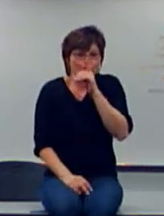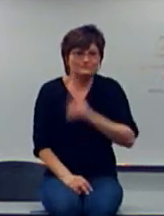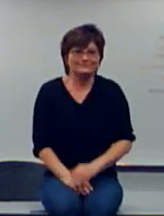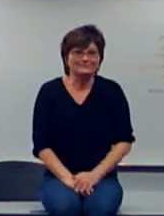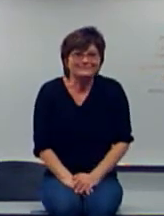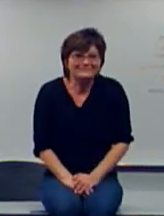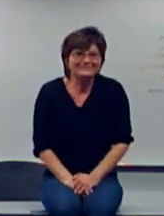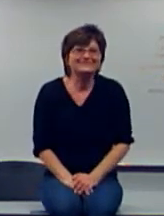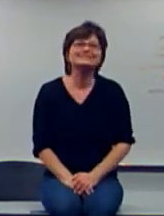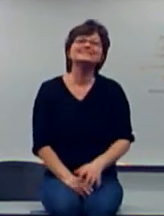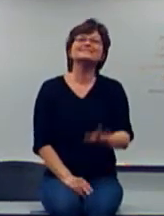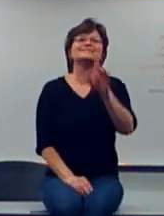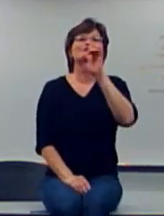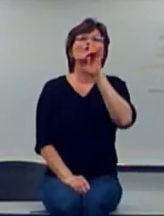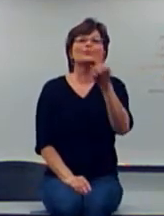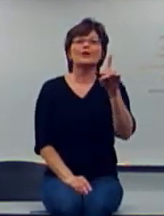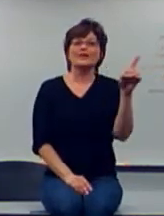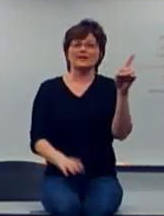You can go word for word.